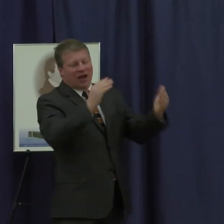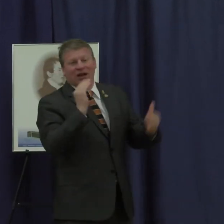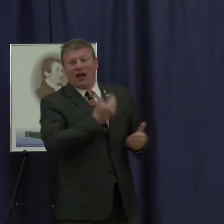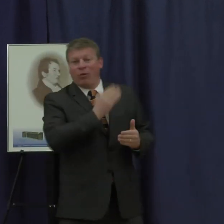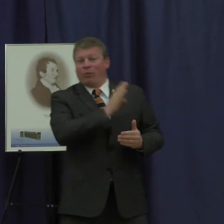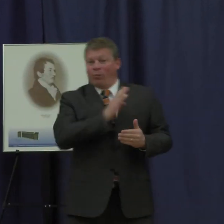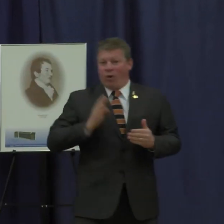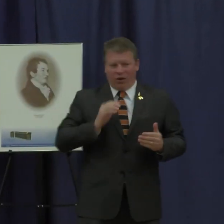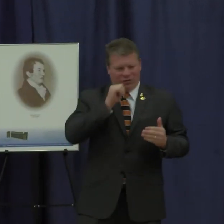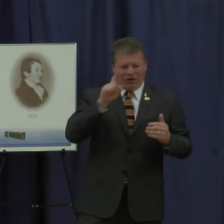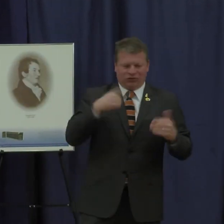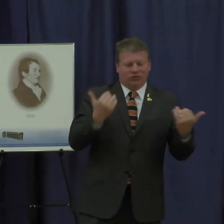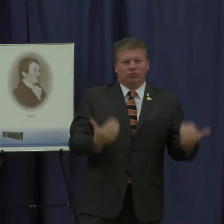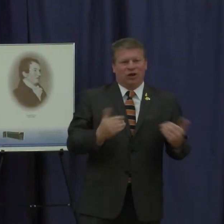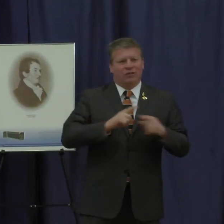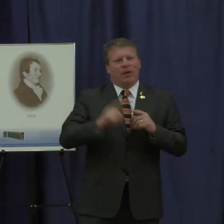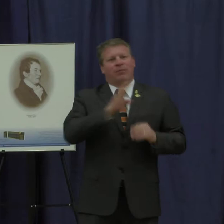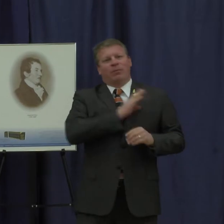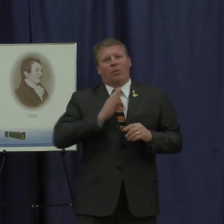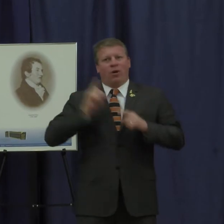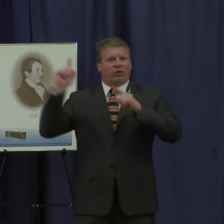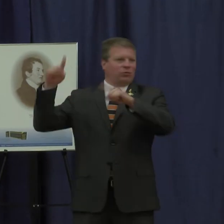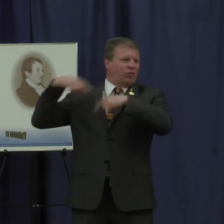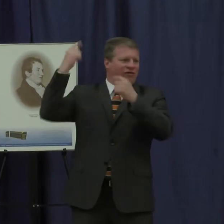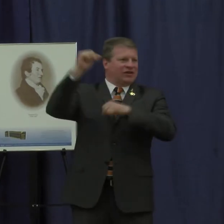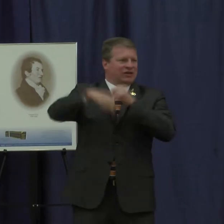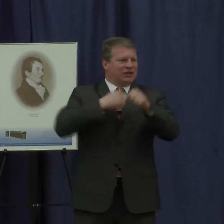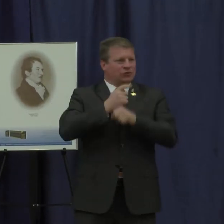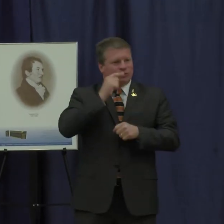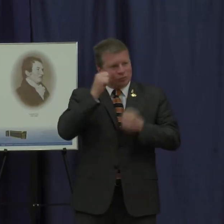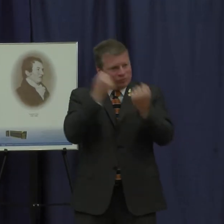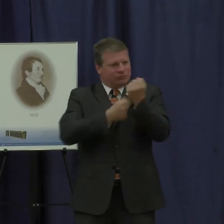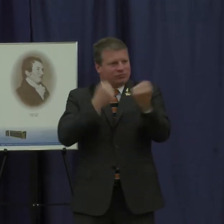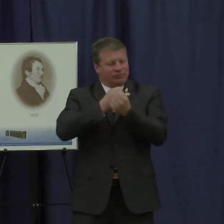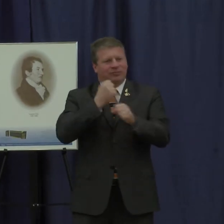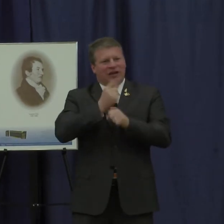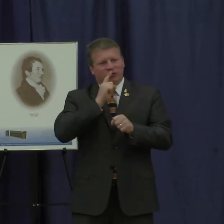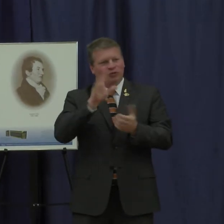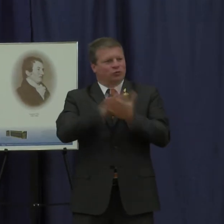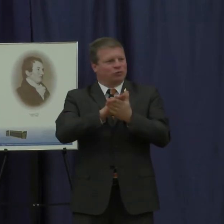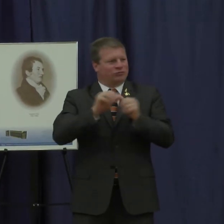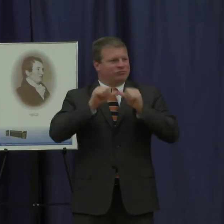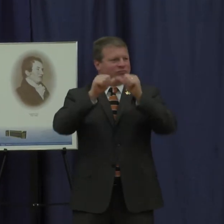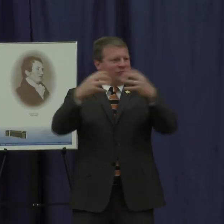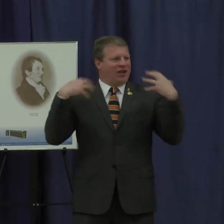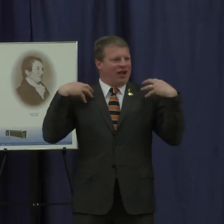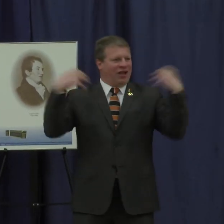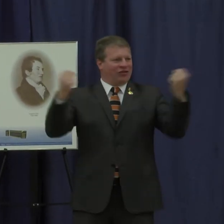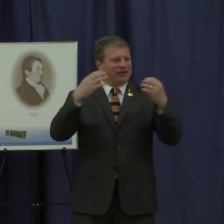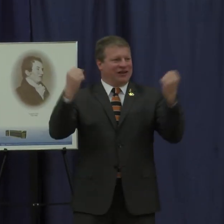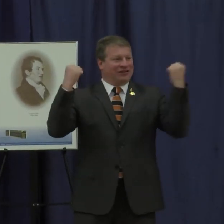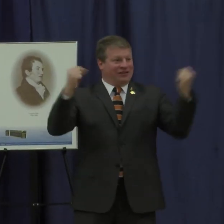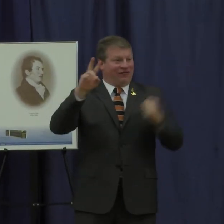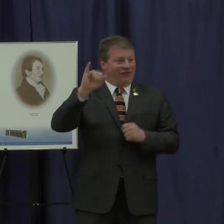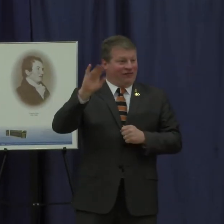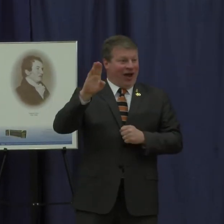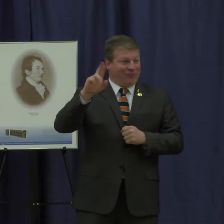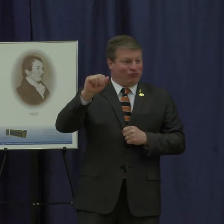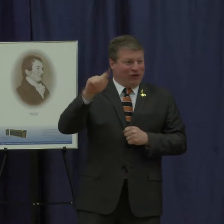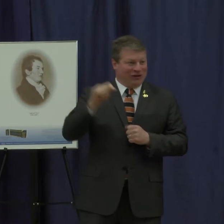But also, I would like to thank our board of directors, all of the boards who have served the school and kept us